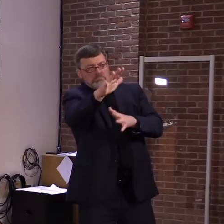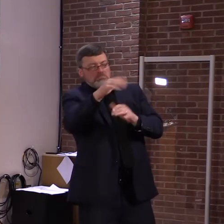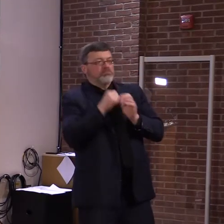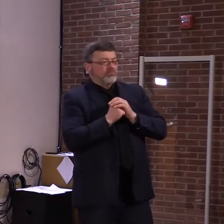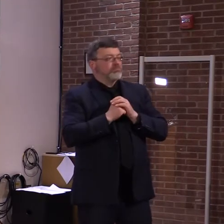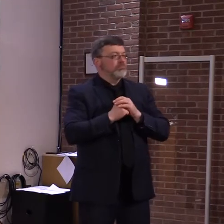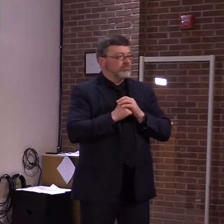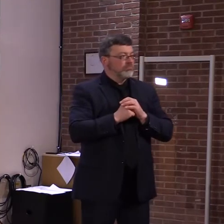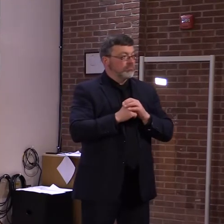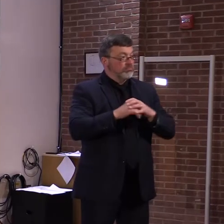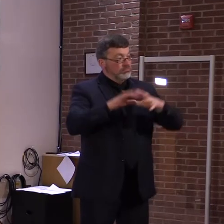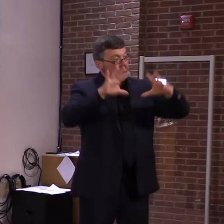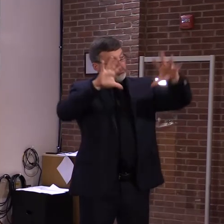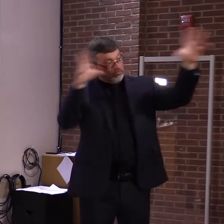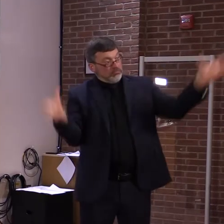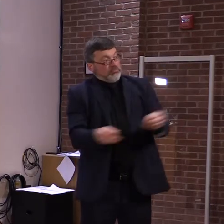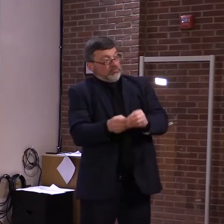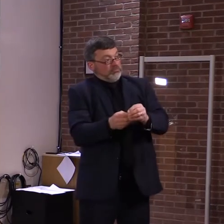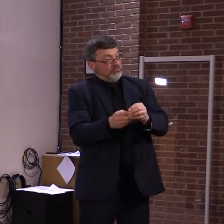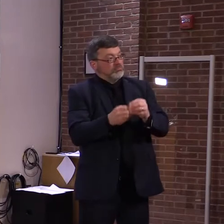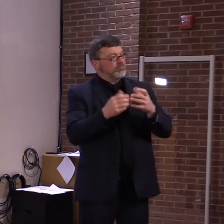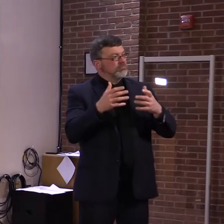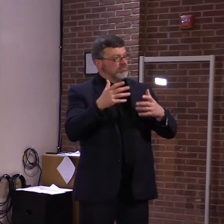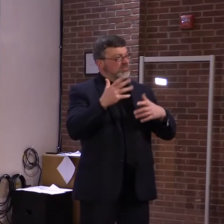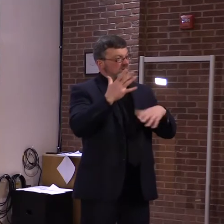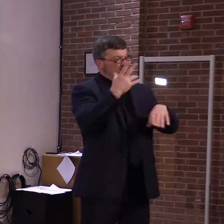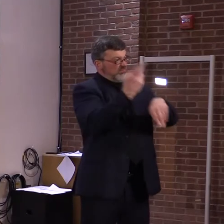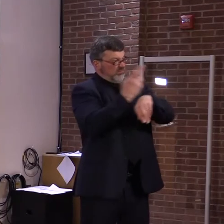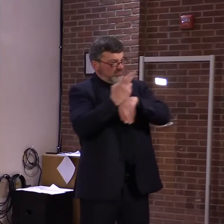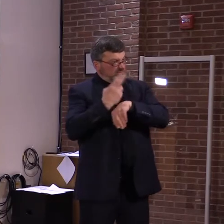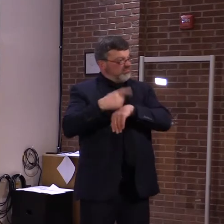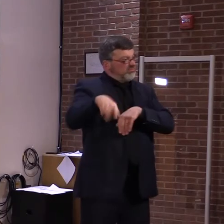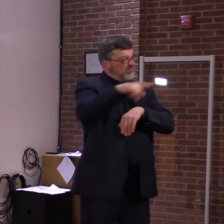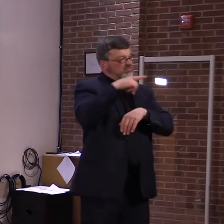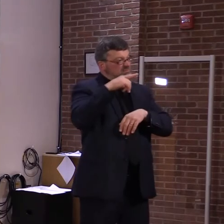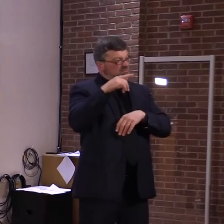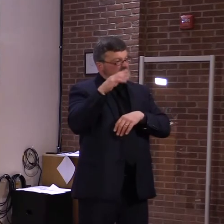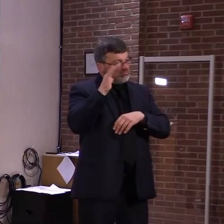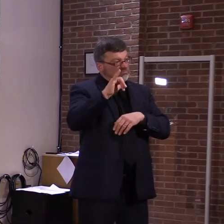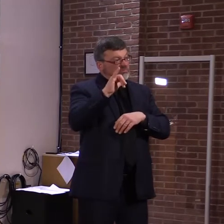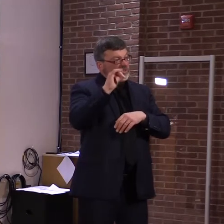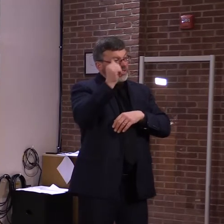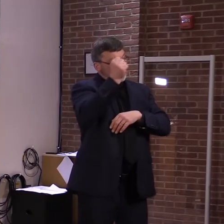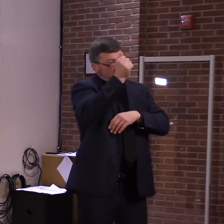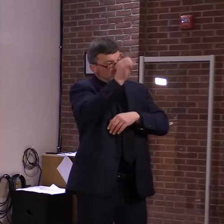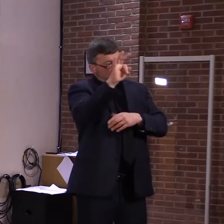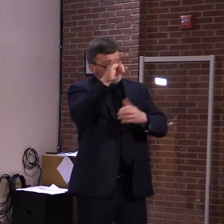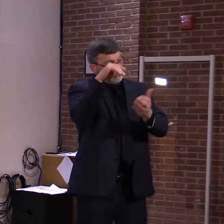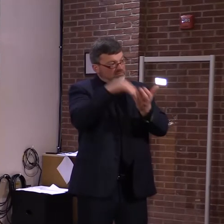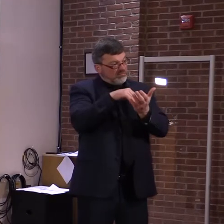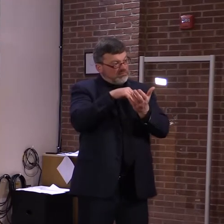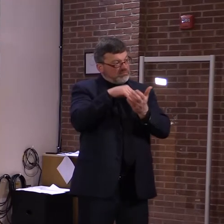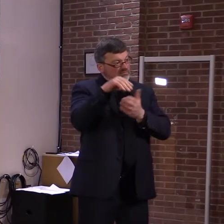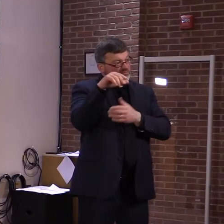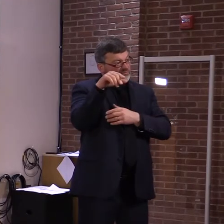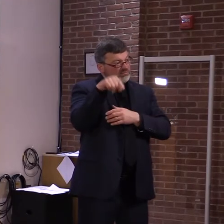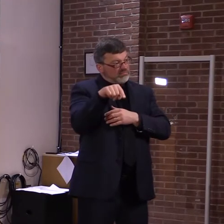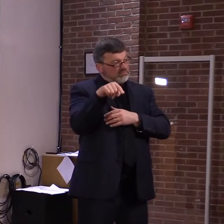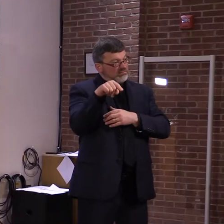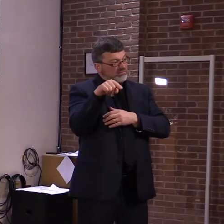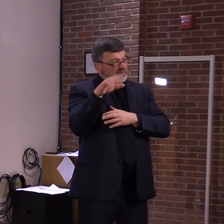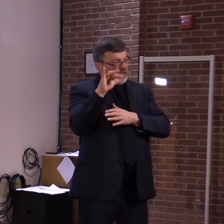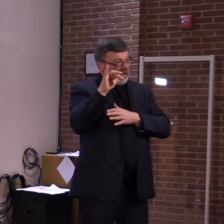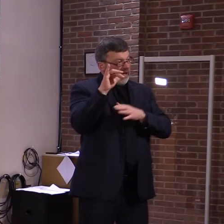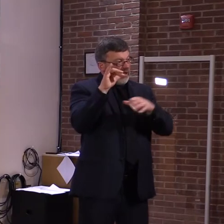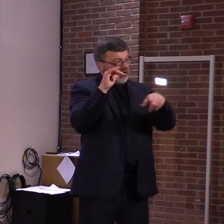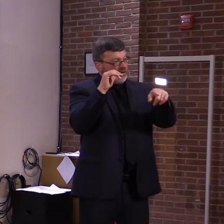all those, the state allocation of 19,000.2, the federal FQHC of 600, and then the